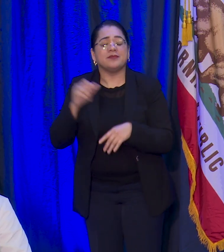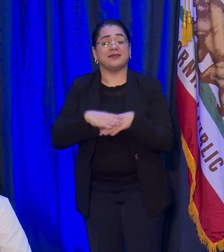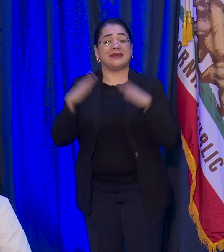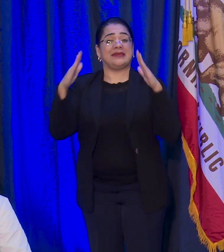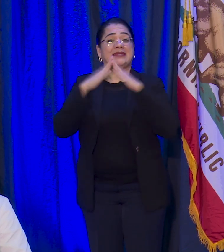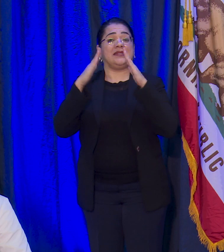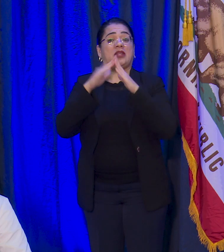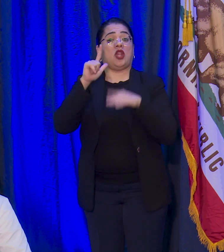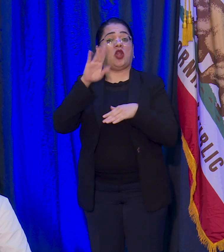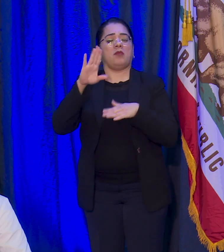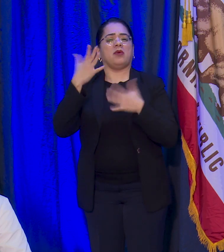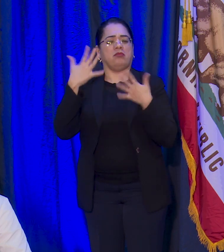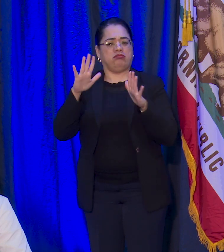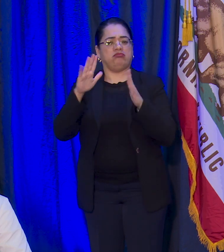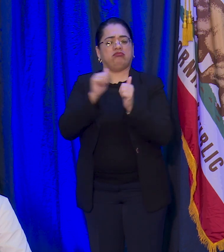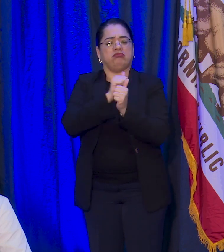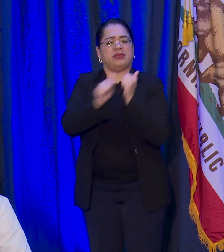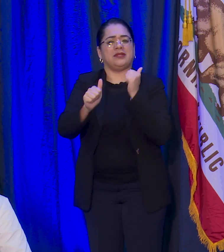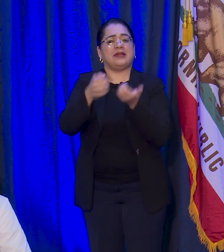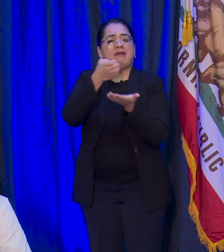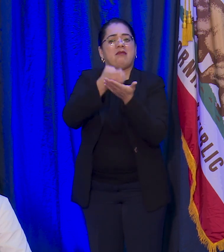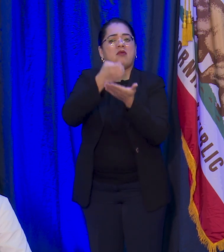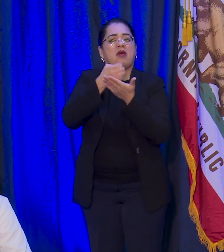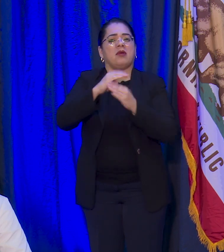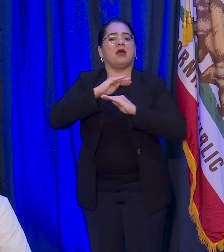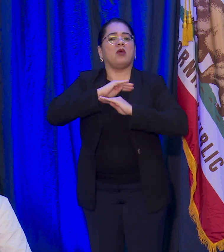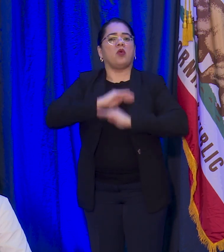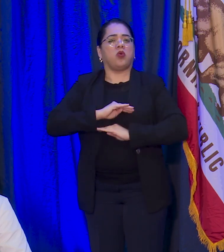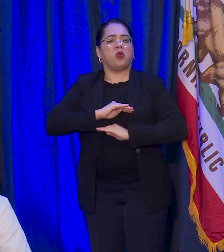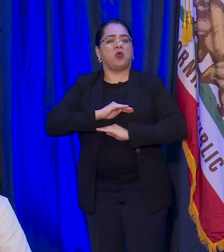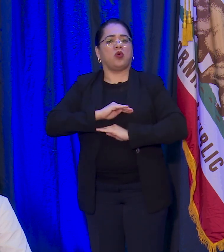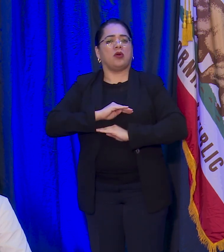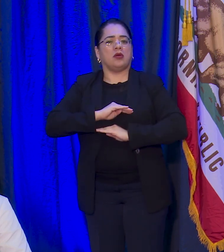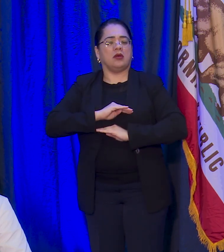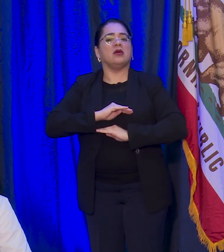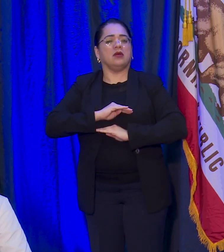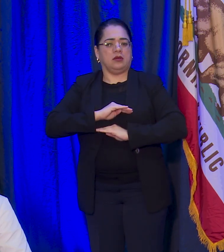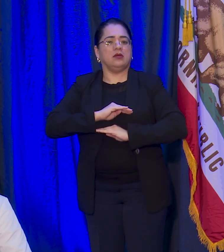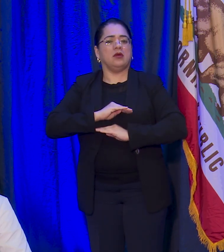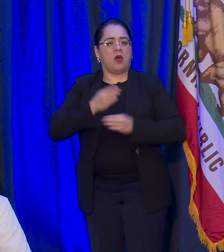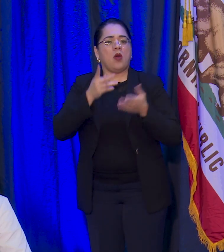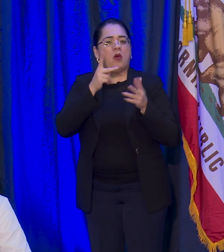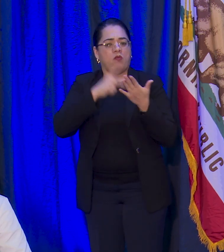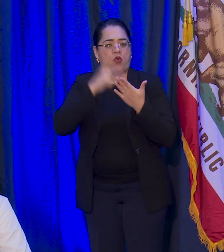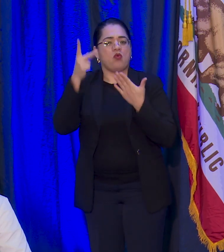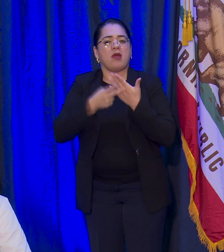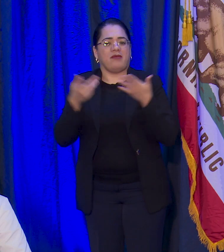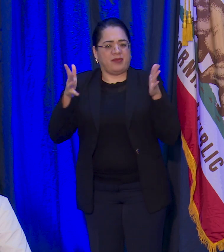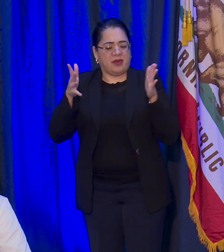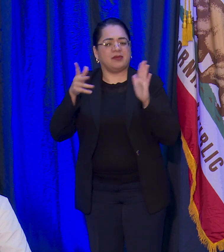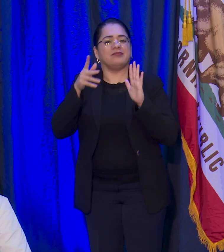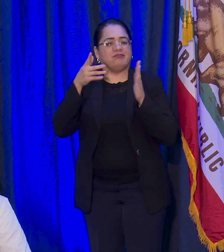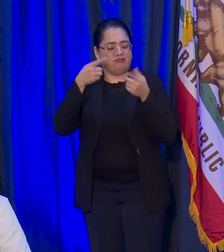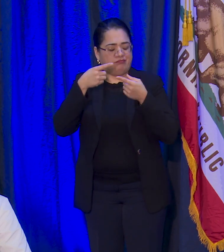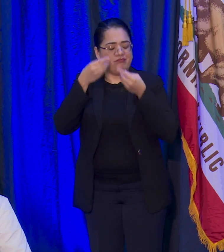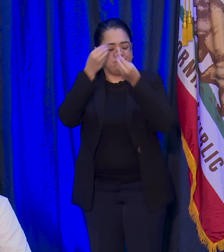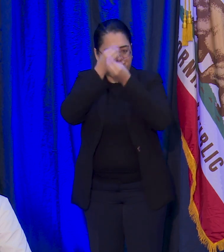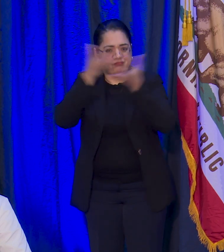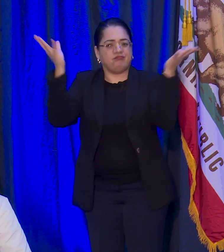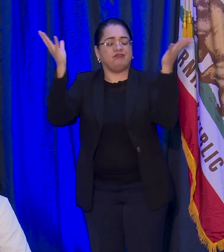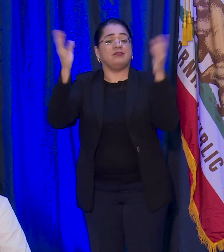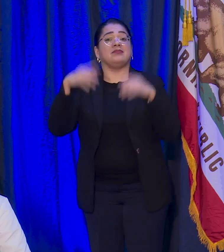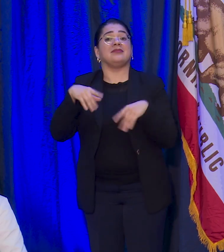adopted some relief, economic relief, but in the days ahead, you will hear more from the state and